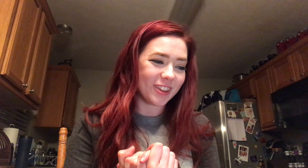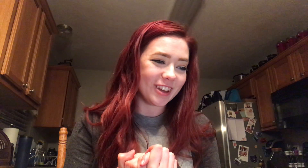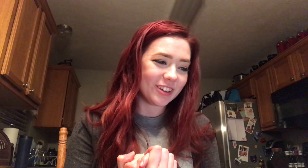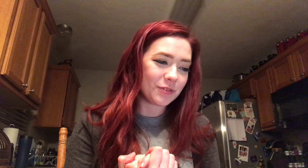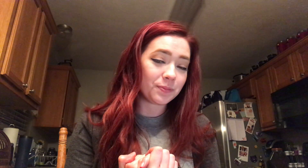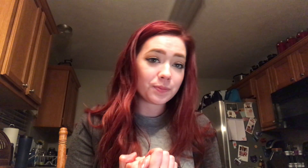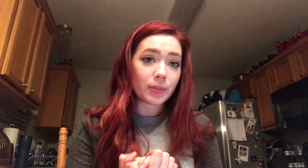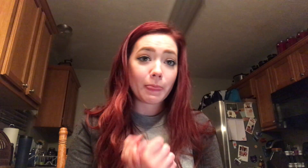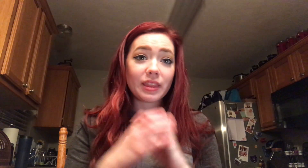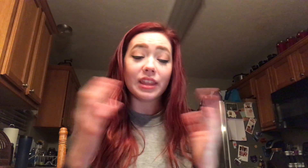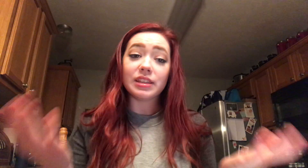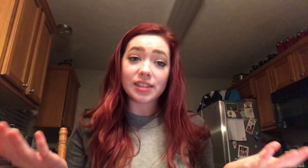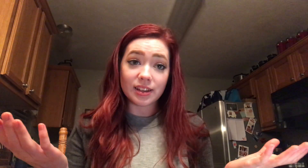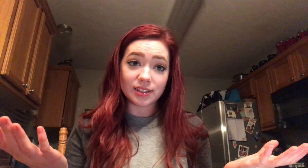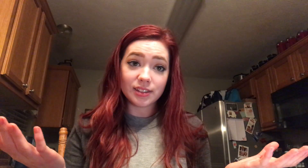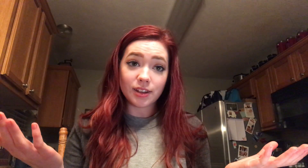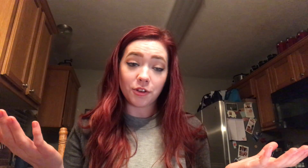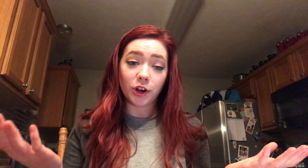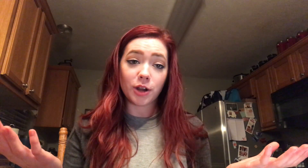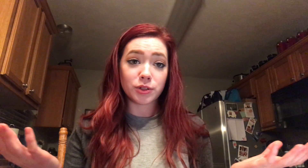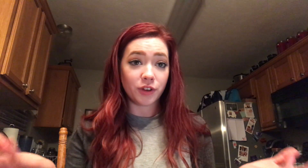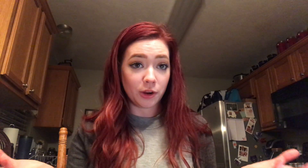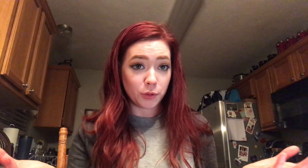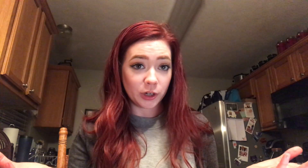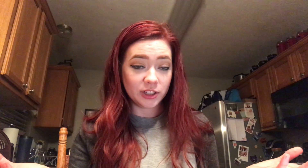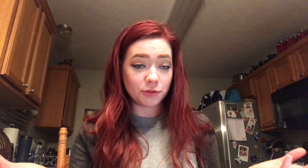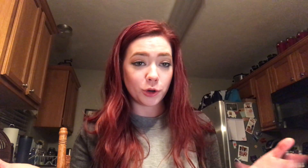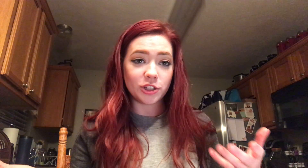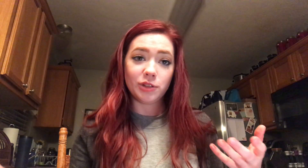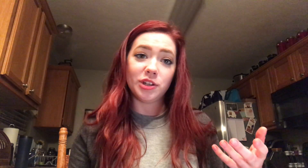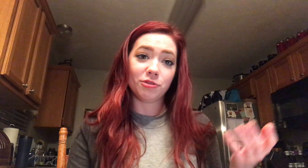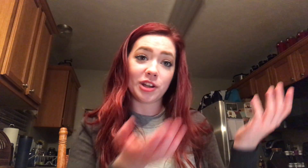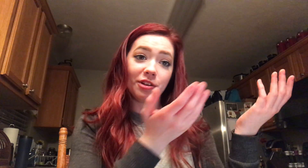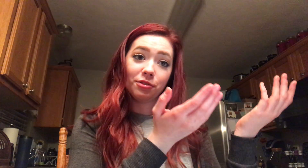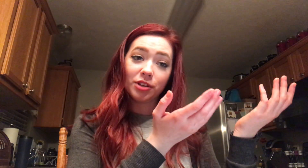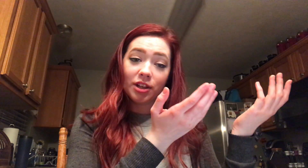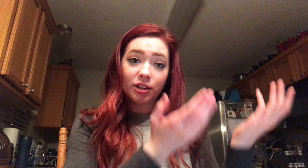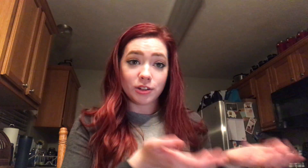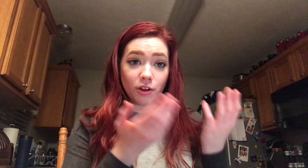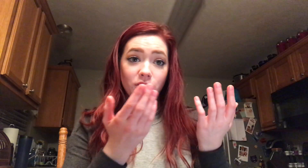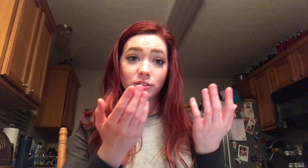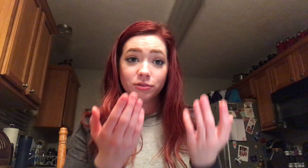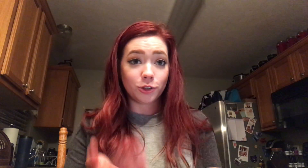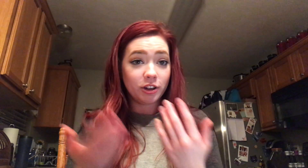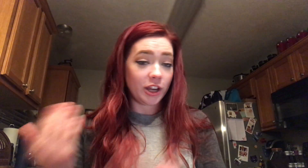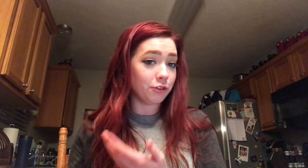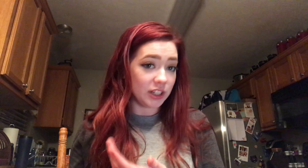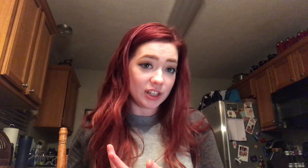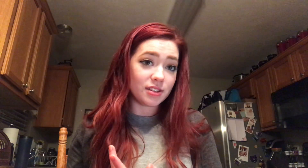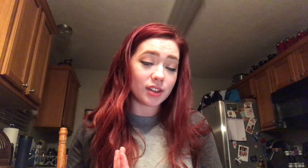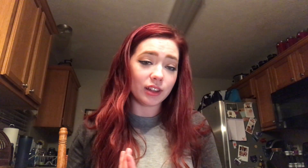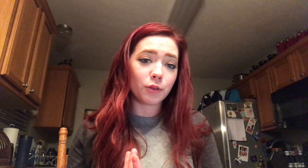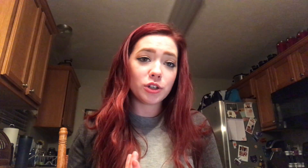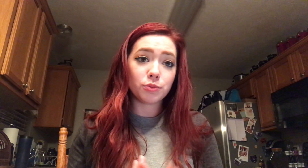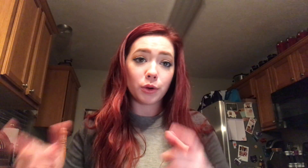the other. Then the sizes of our cups are very important. Fortunately, we don't have tall, grande, or venti in sign language, but we